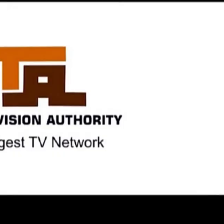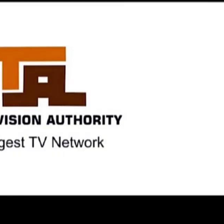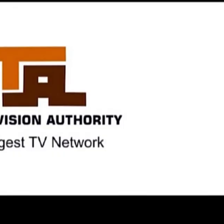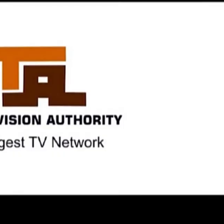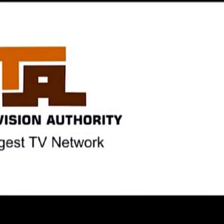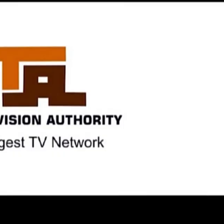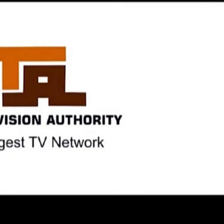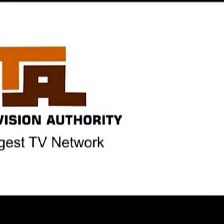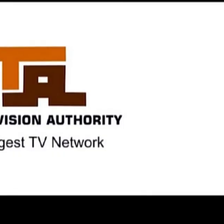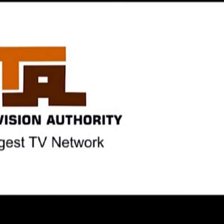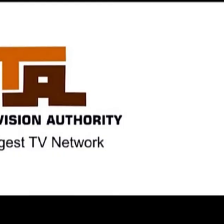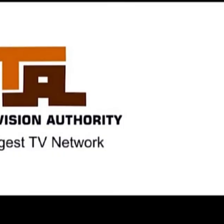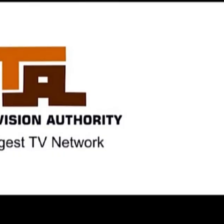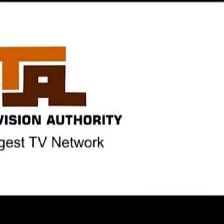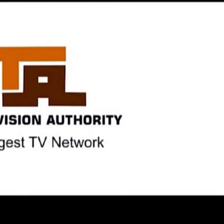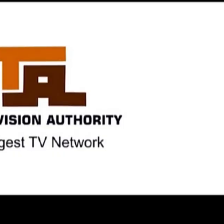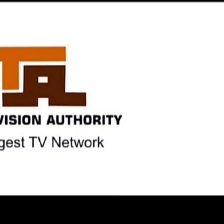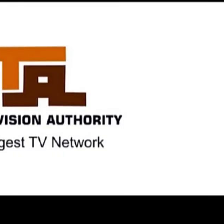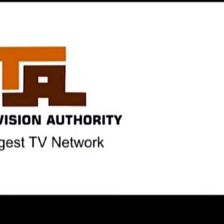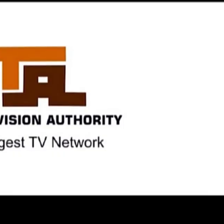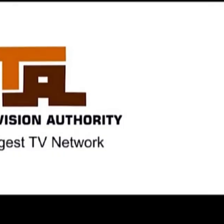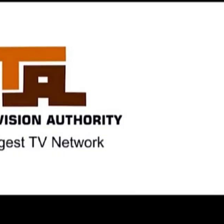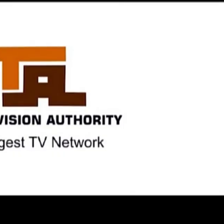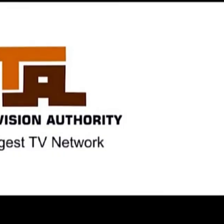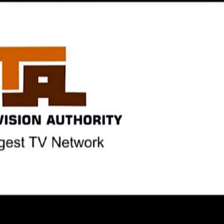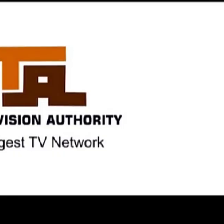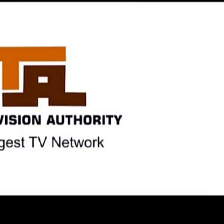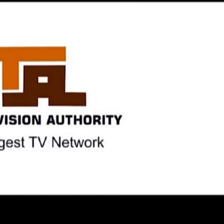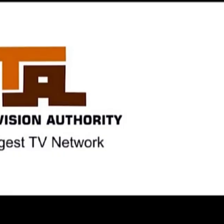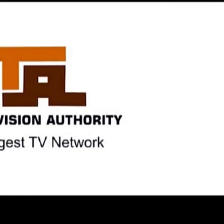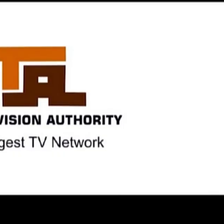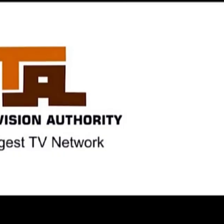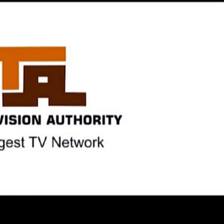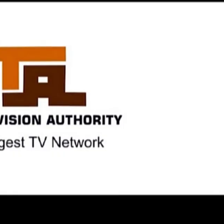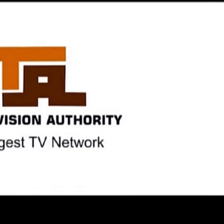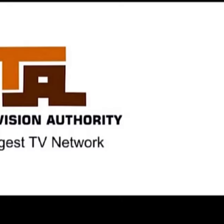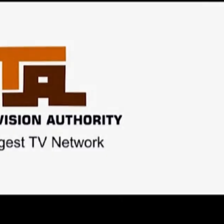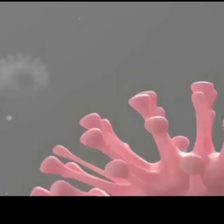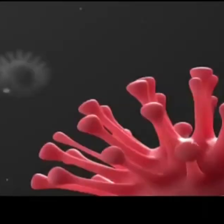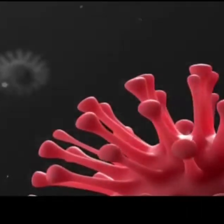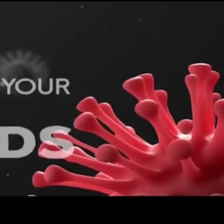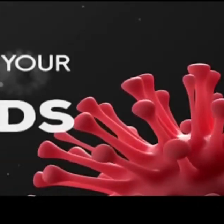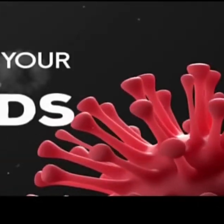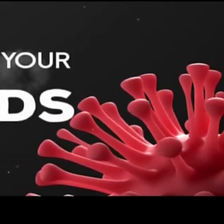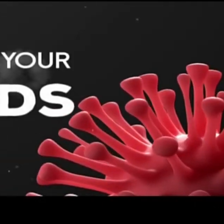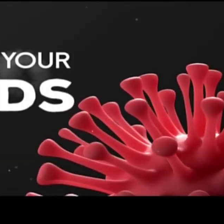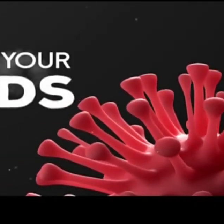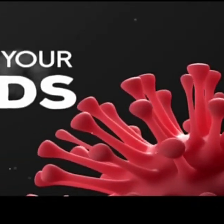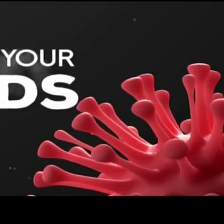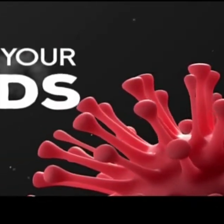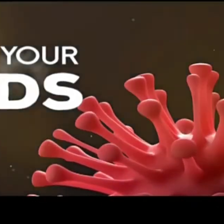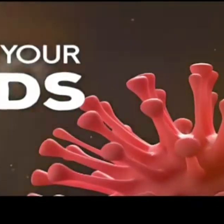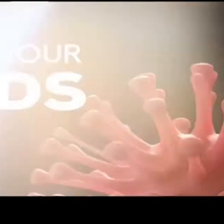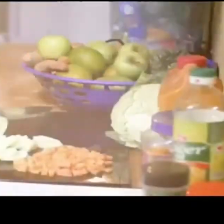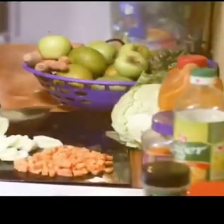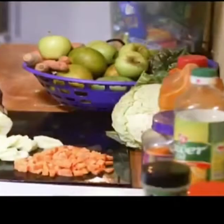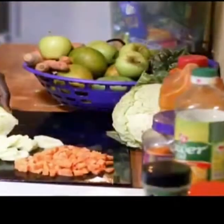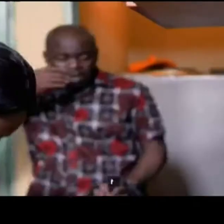by the Nigerian Television Authority, NTA, Africa's largest television network.